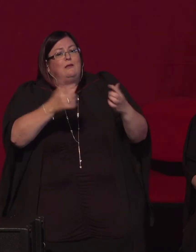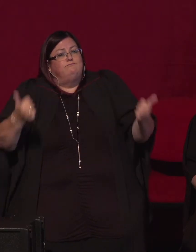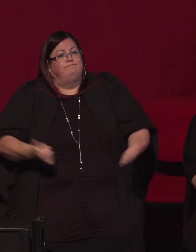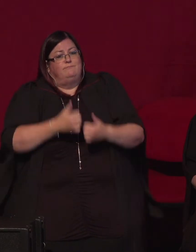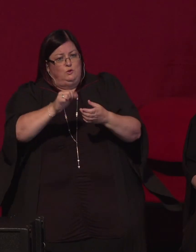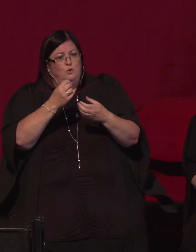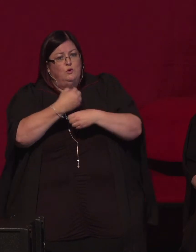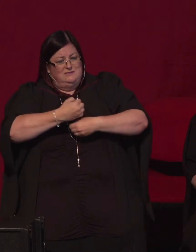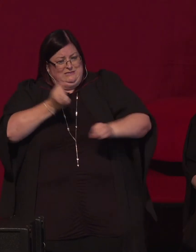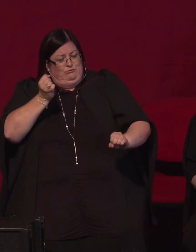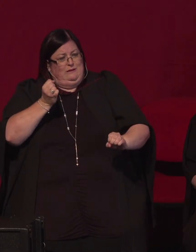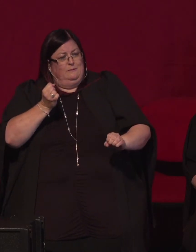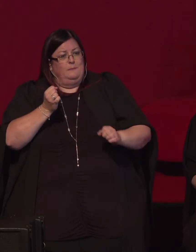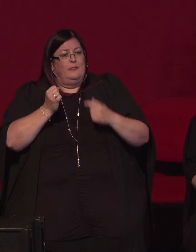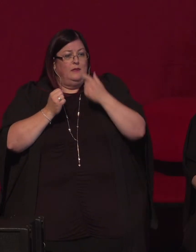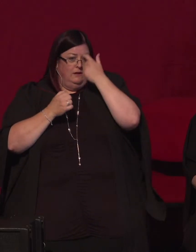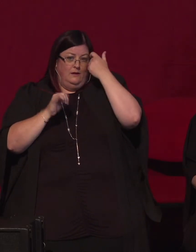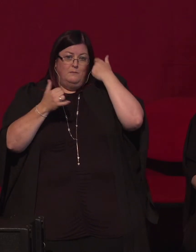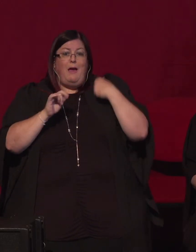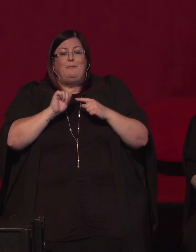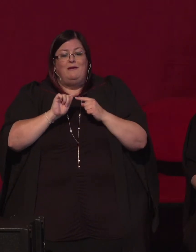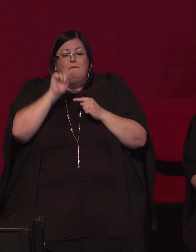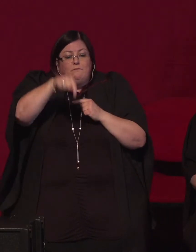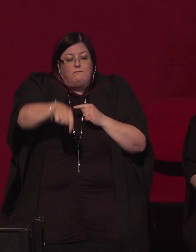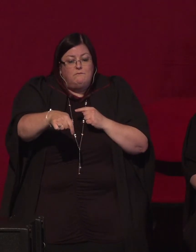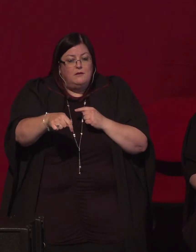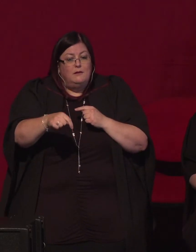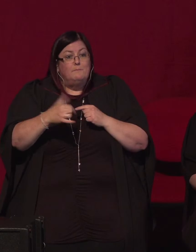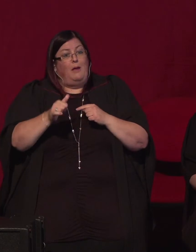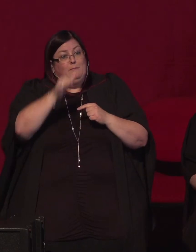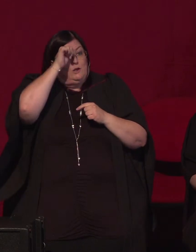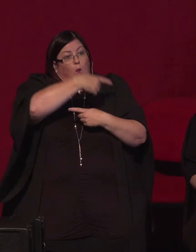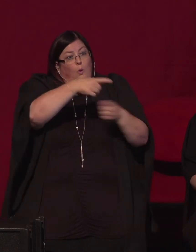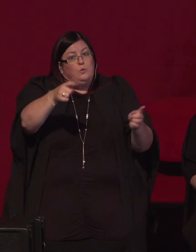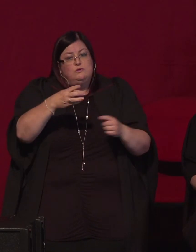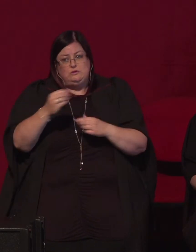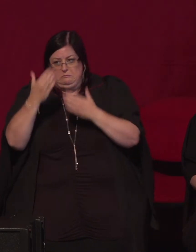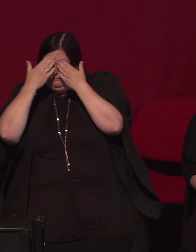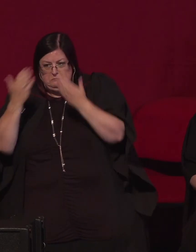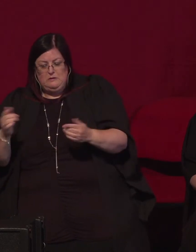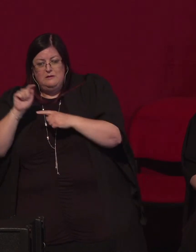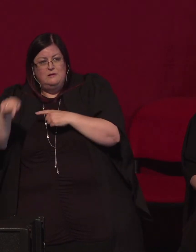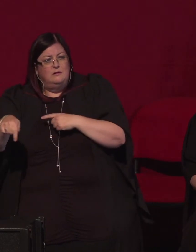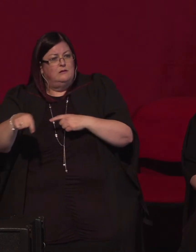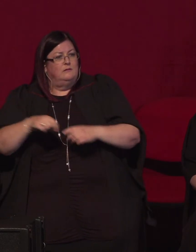You don't know quite what life, some of you might know what life holds for you, but probably most of you don't. And I'm